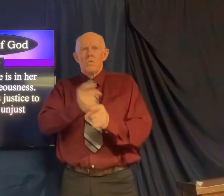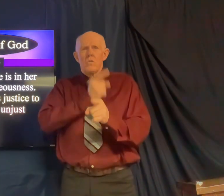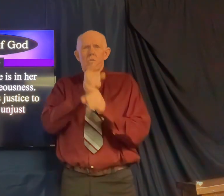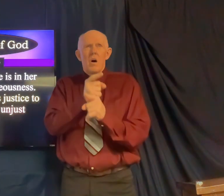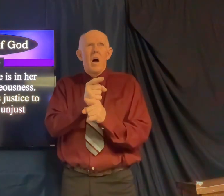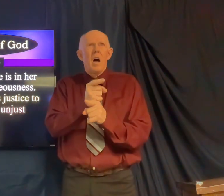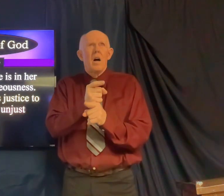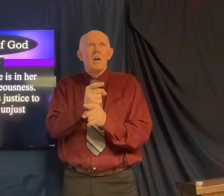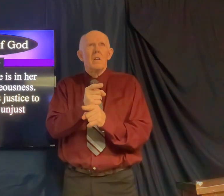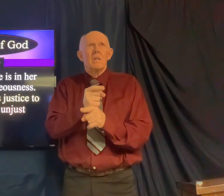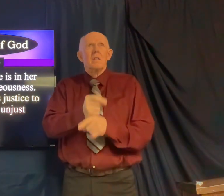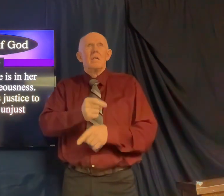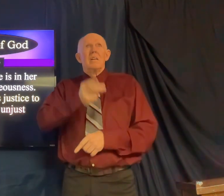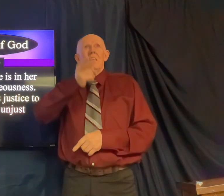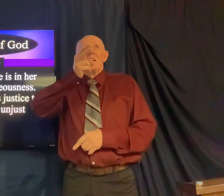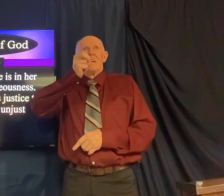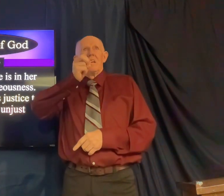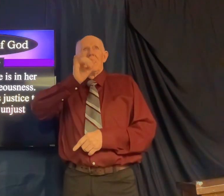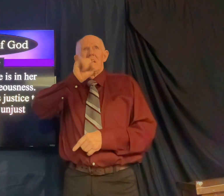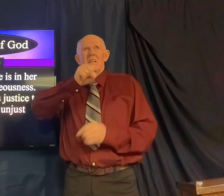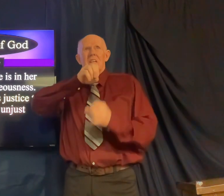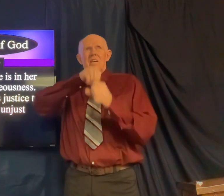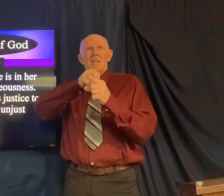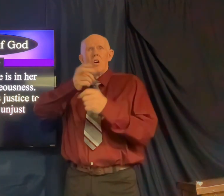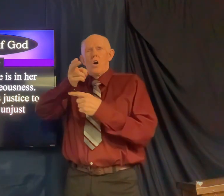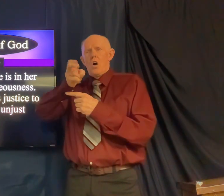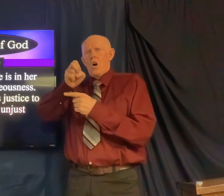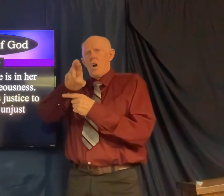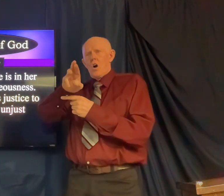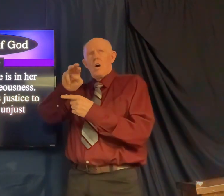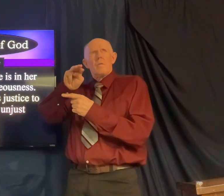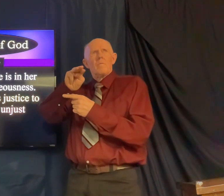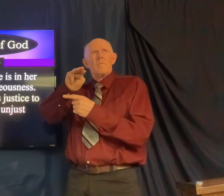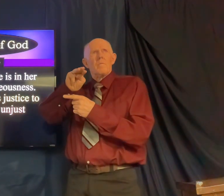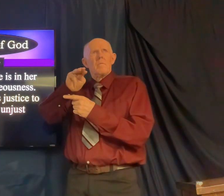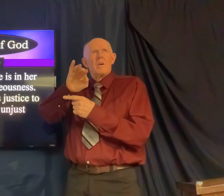the Lord is righteous, He is in her midst.